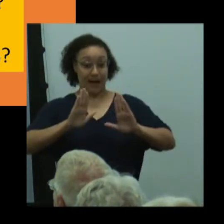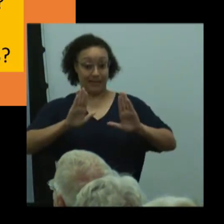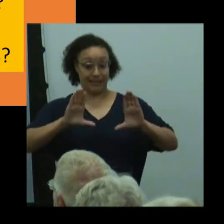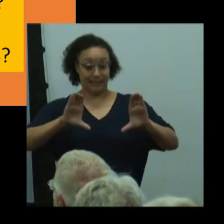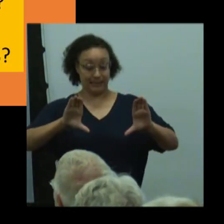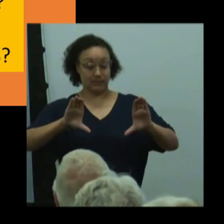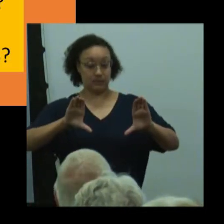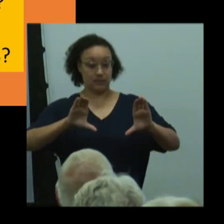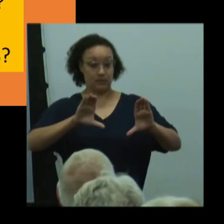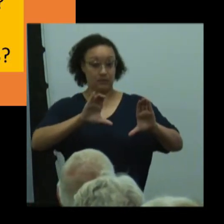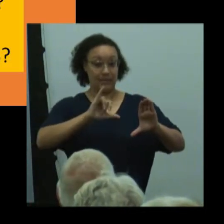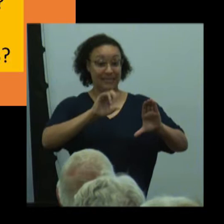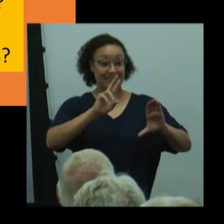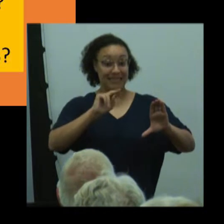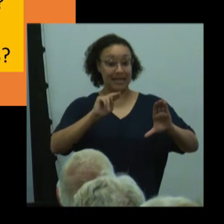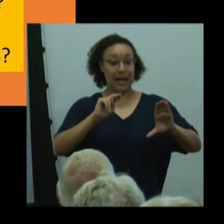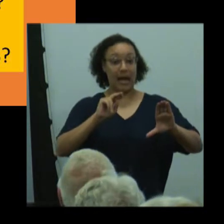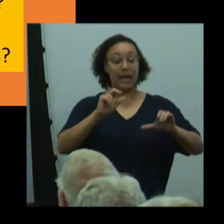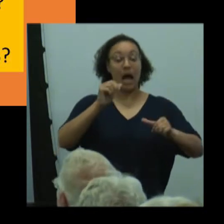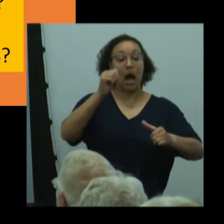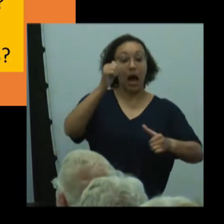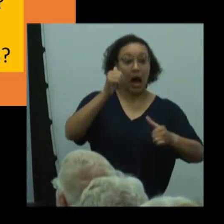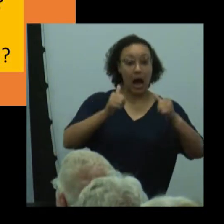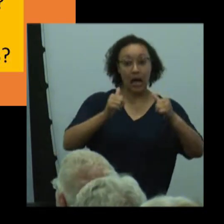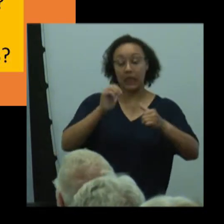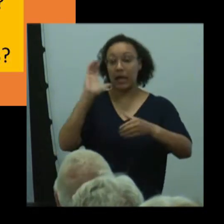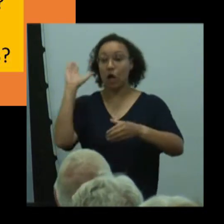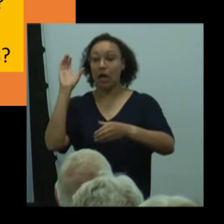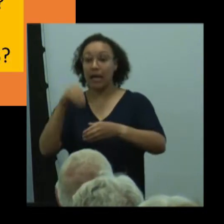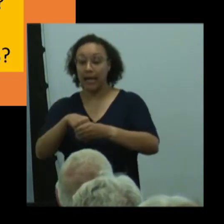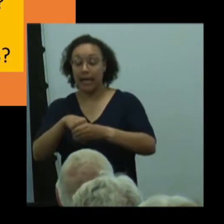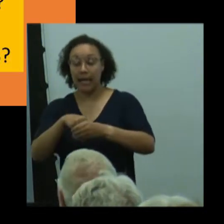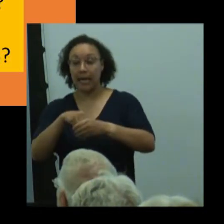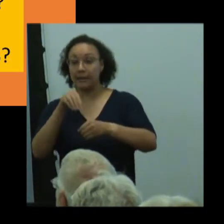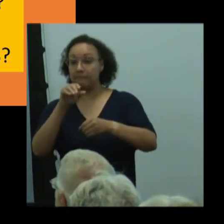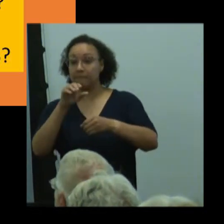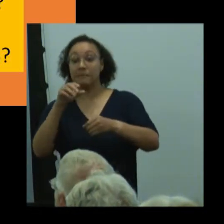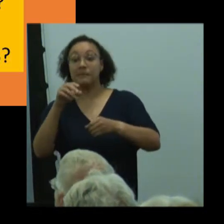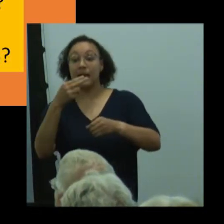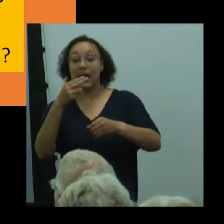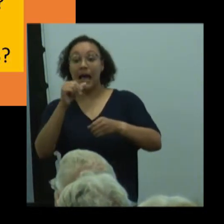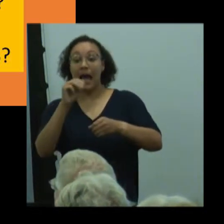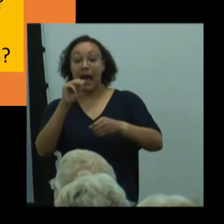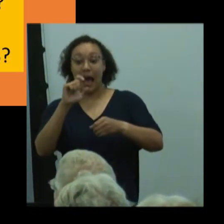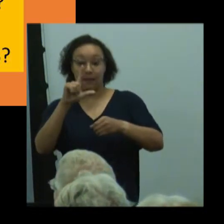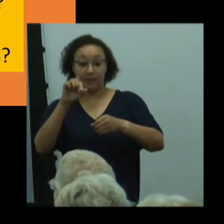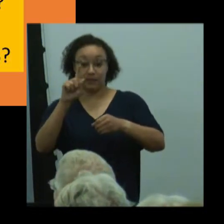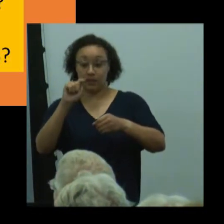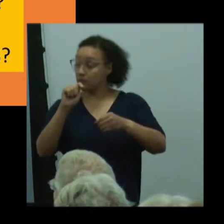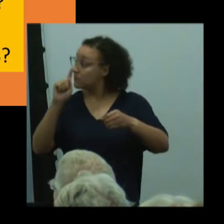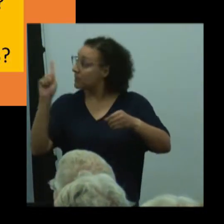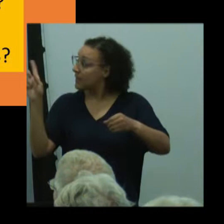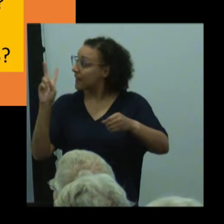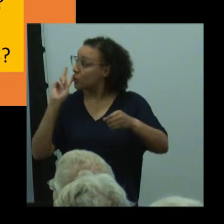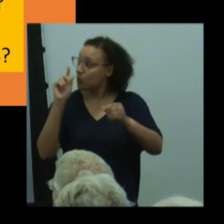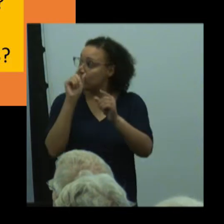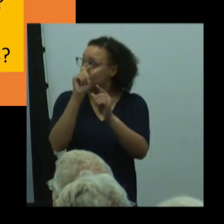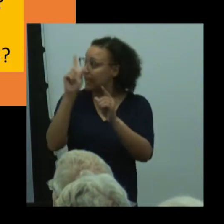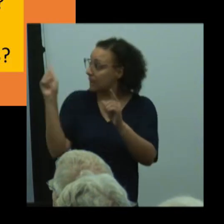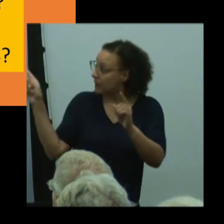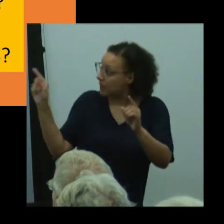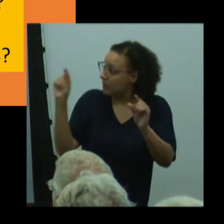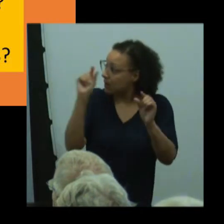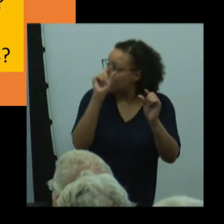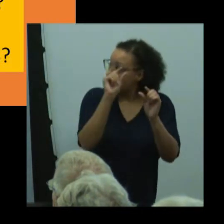The people of Cincinnati are either put with the rest of Hamilton, and you have a little umbilical cord running